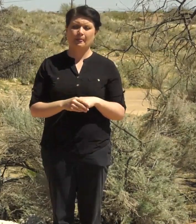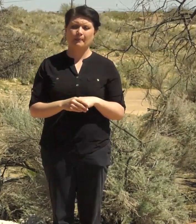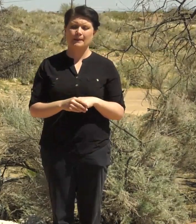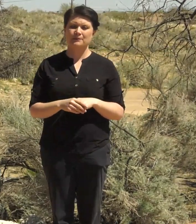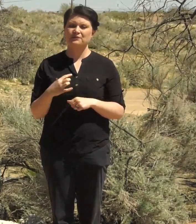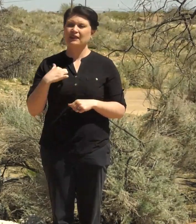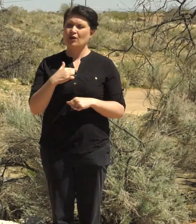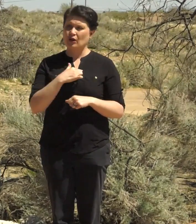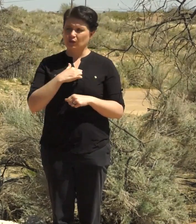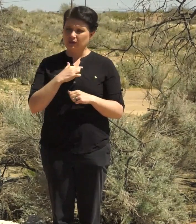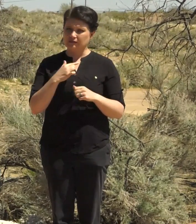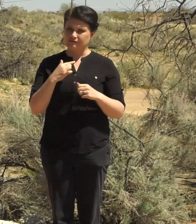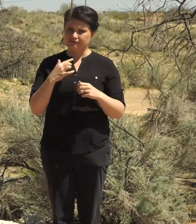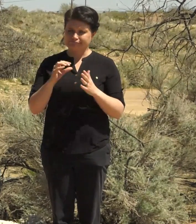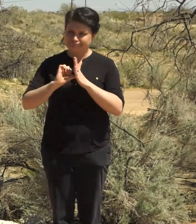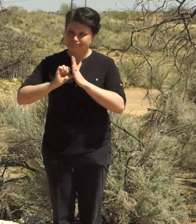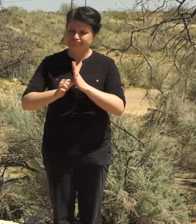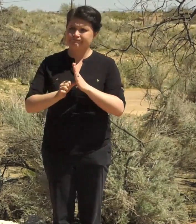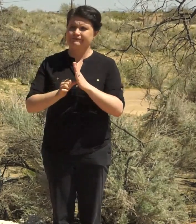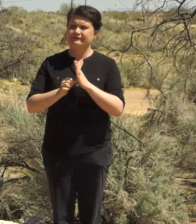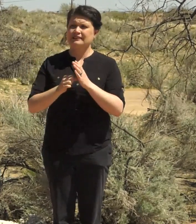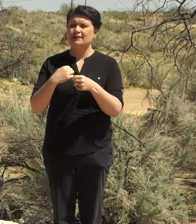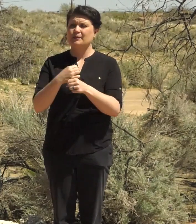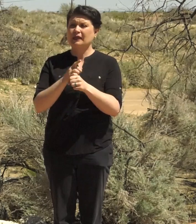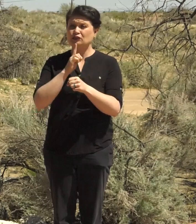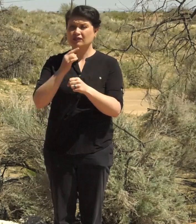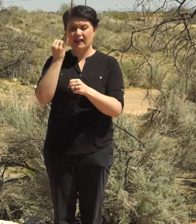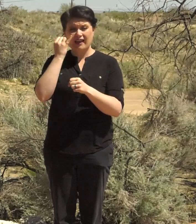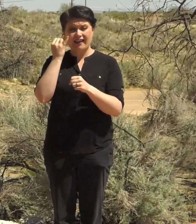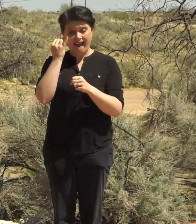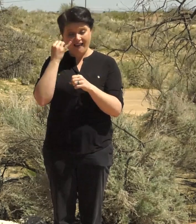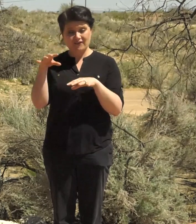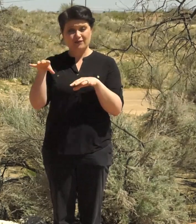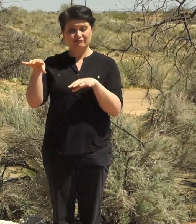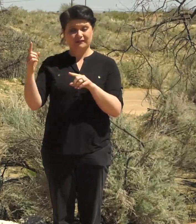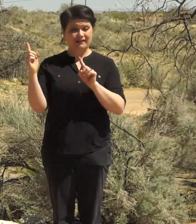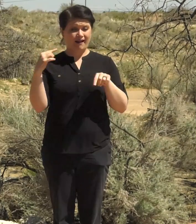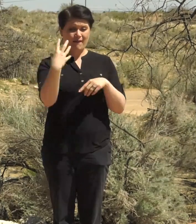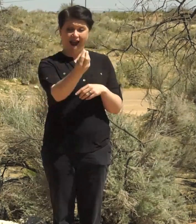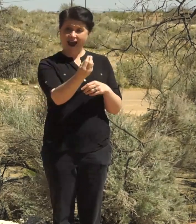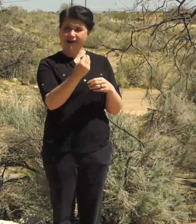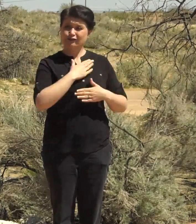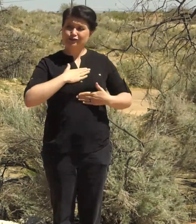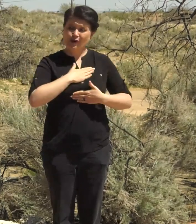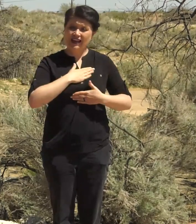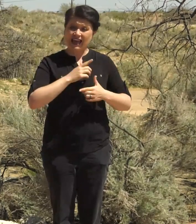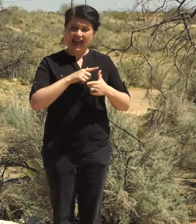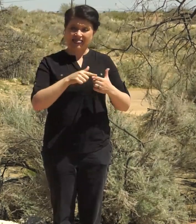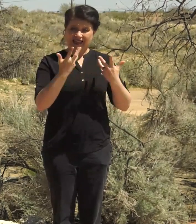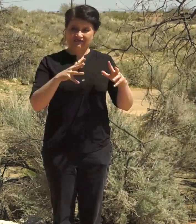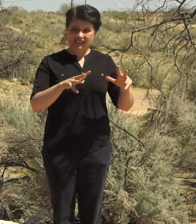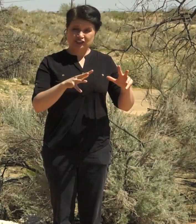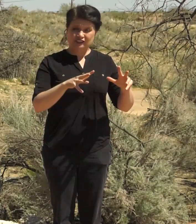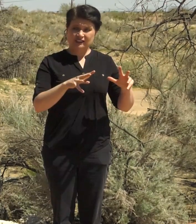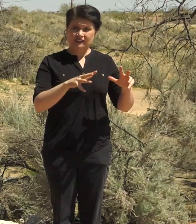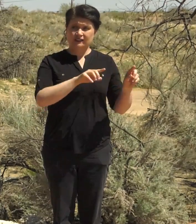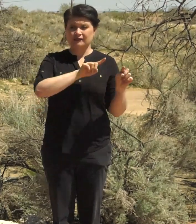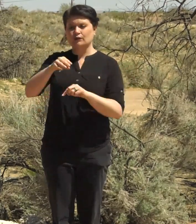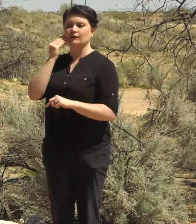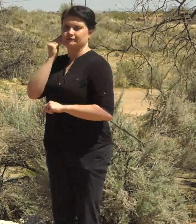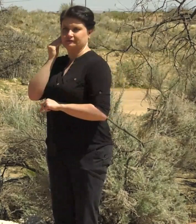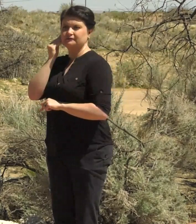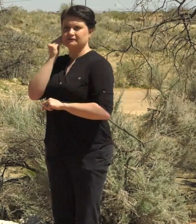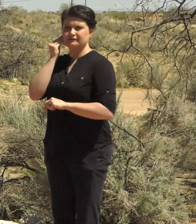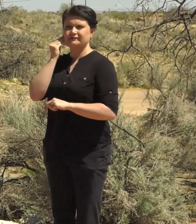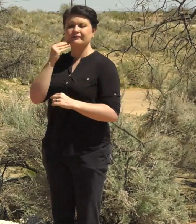We urge you to come out to the open spaces, but as soon as you're done, to really any public space, to then go